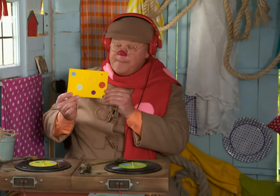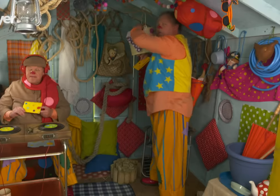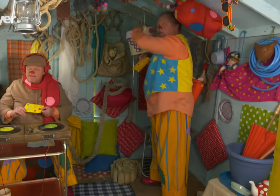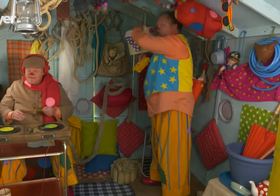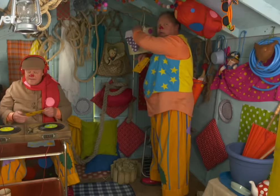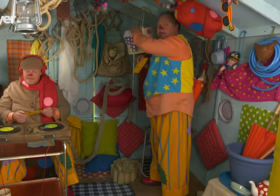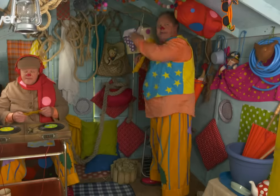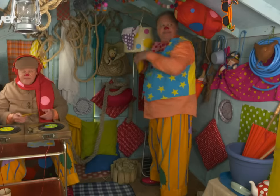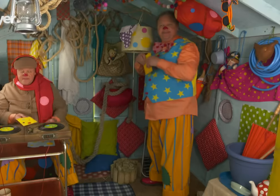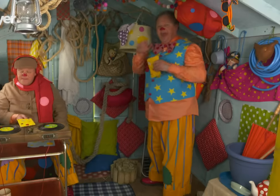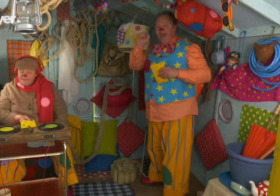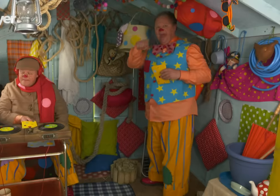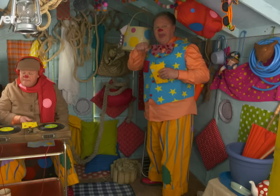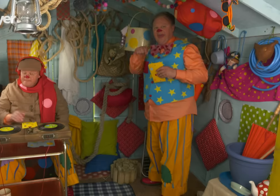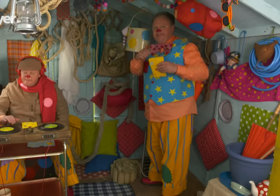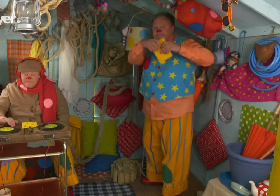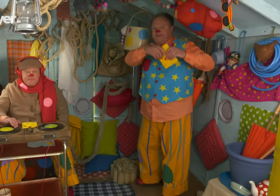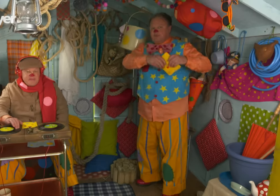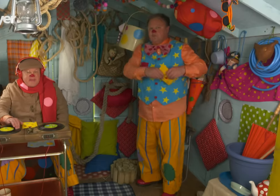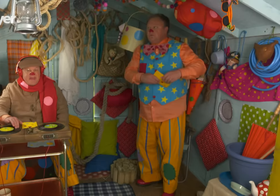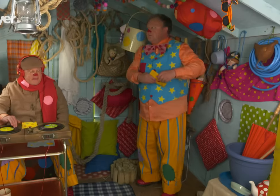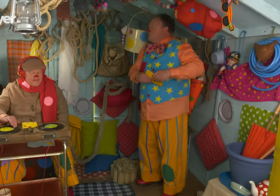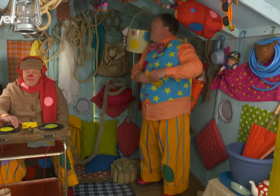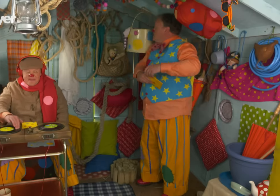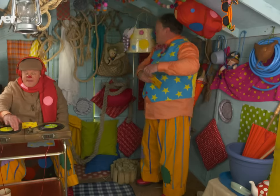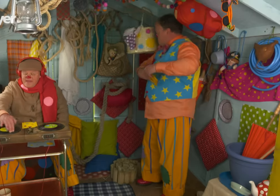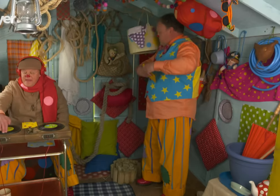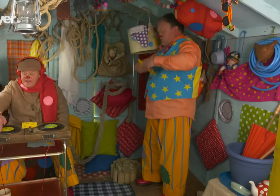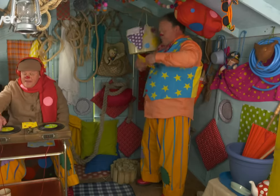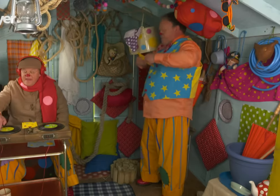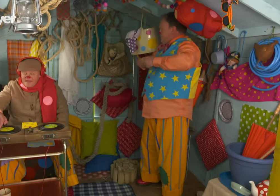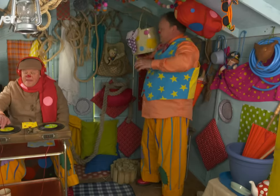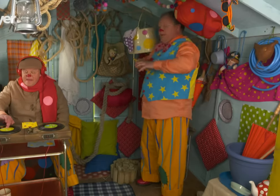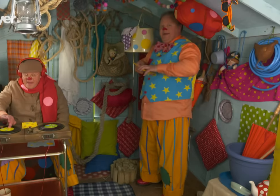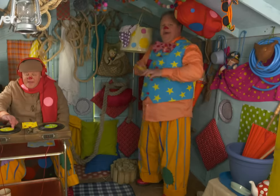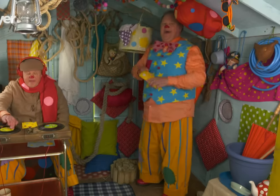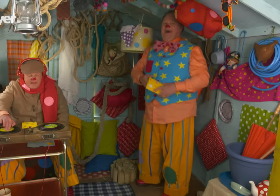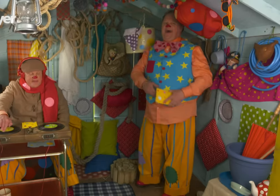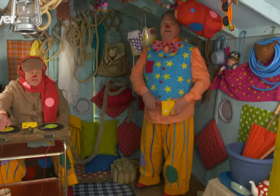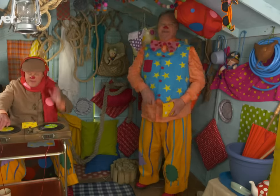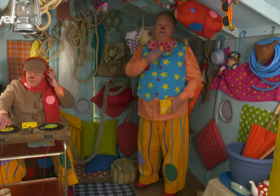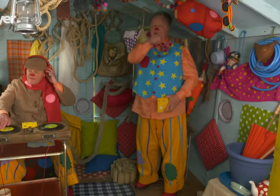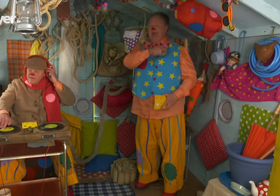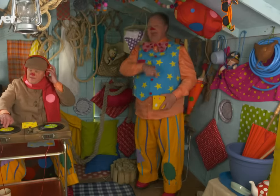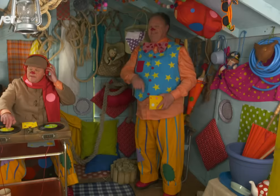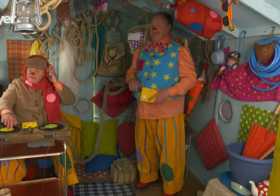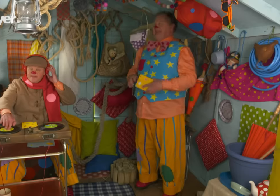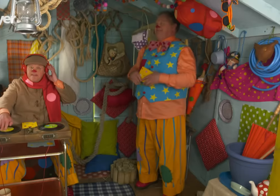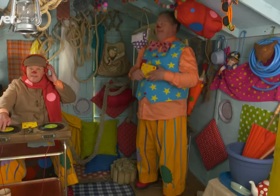Mr Tumble? Yes? Do you have any music for your party? Oh, do I have any